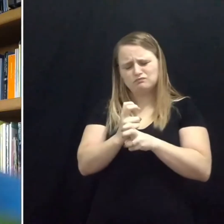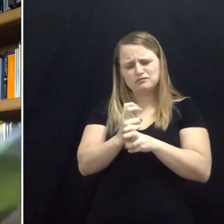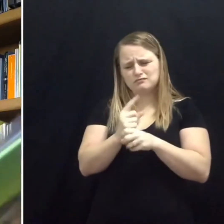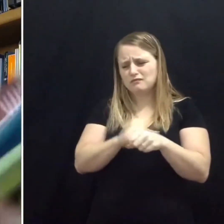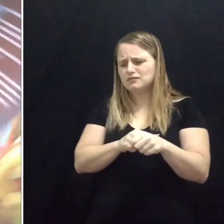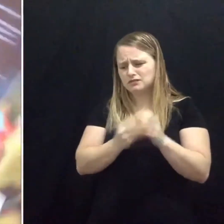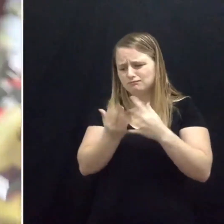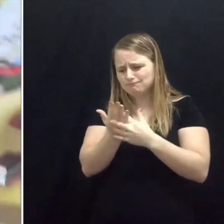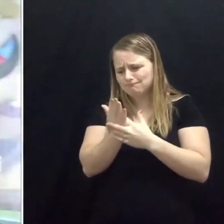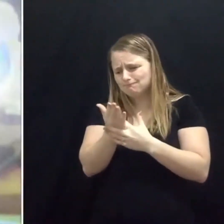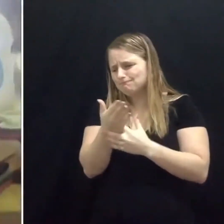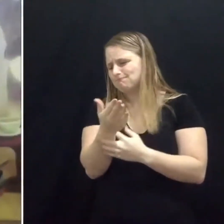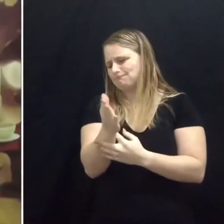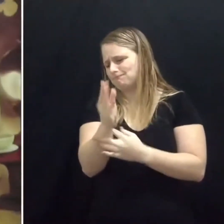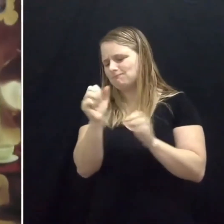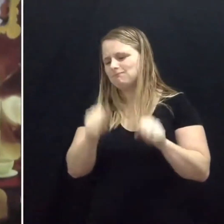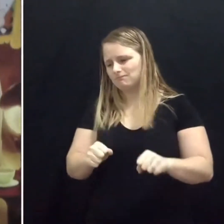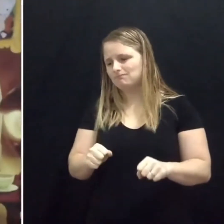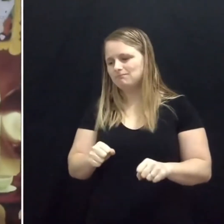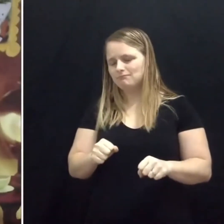times."